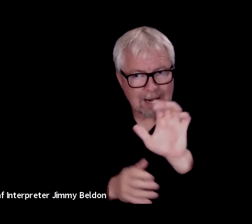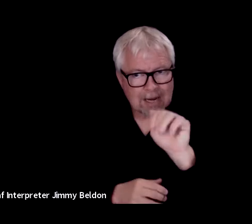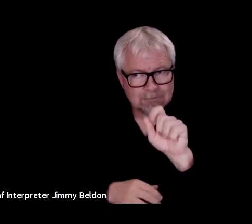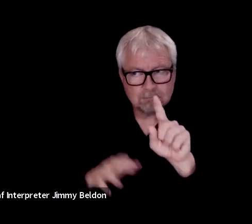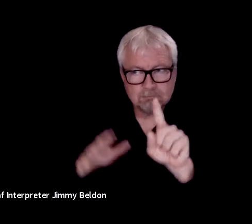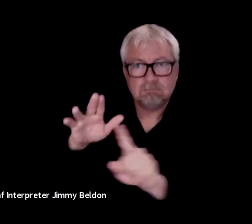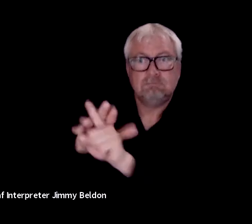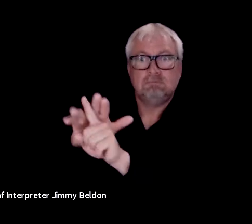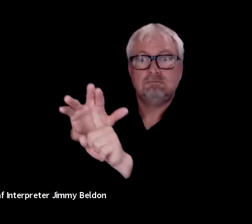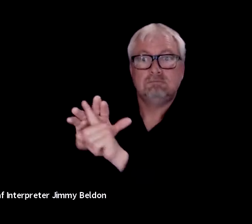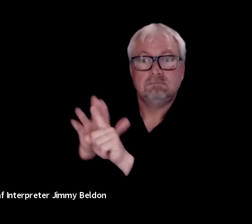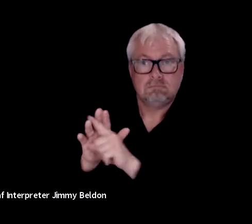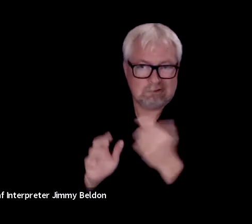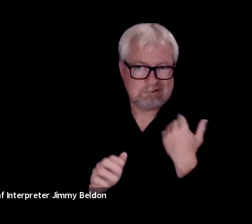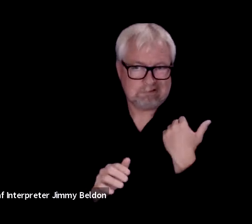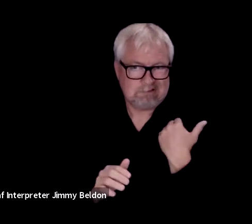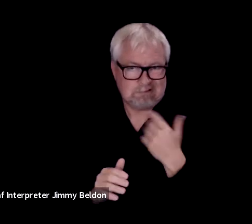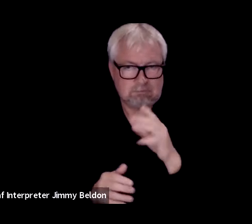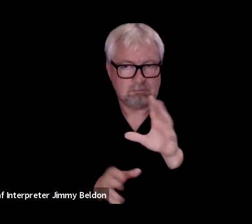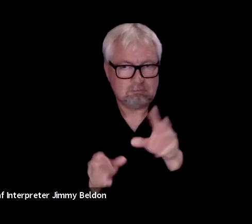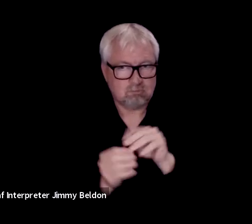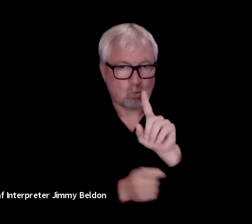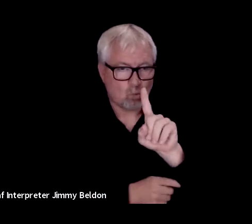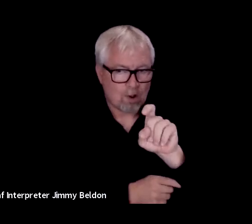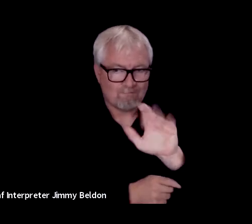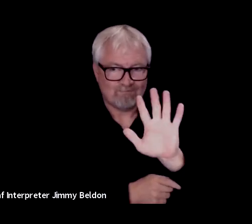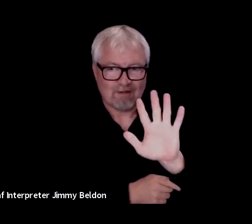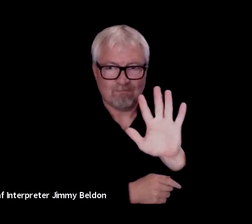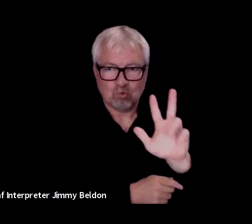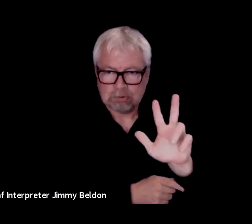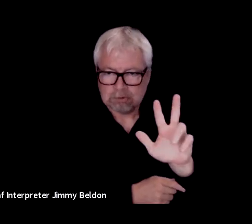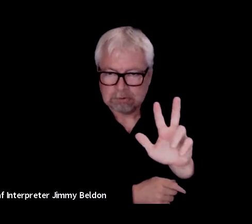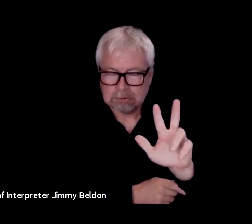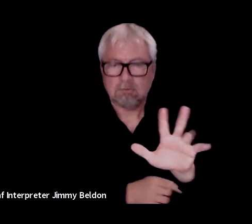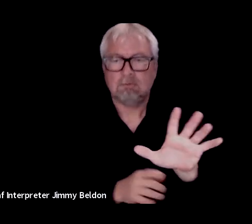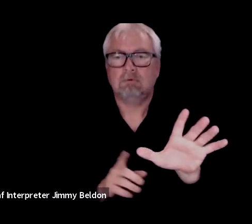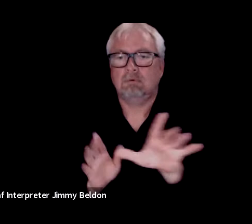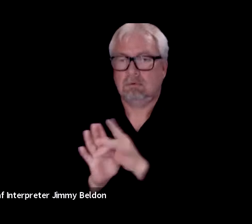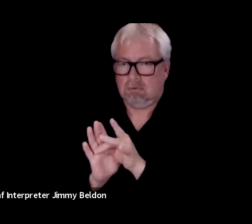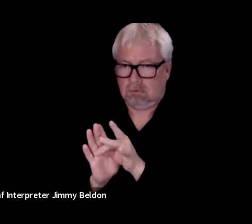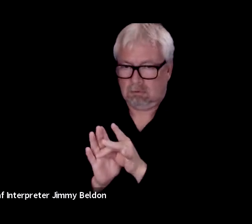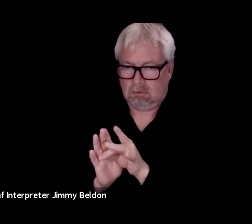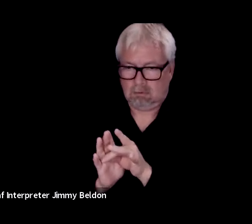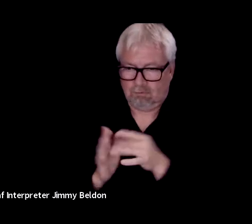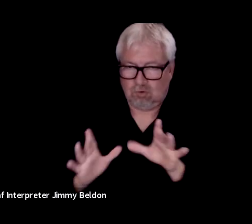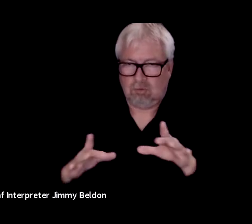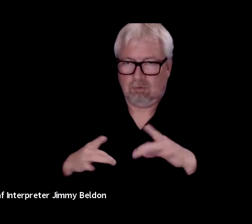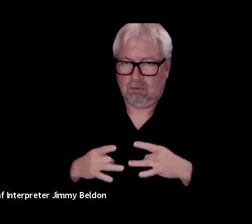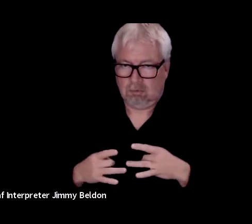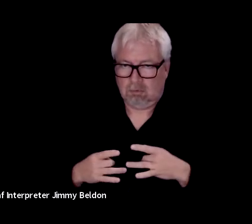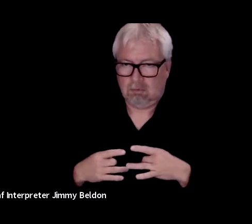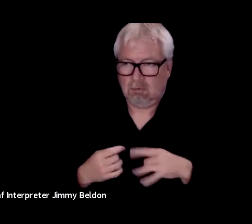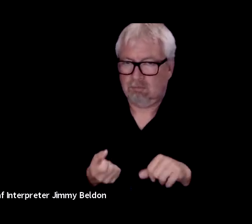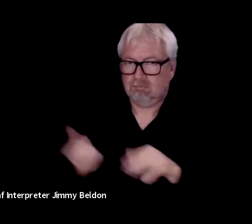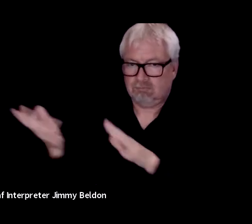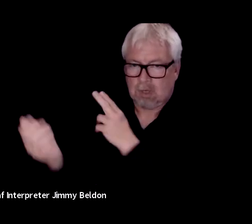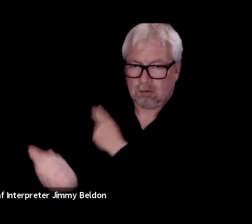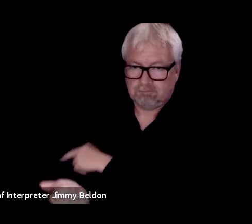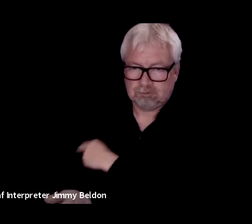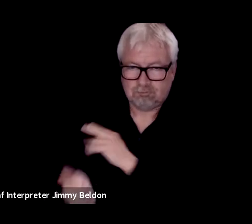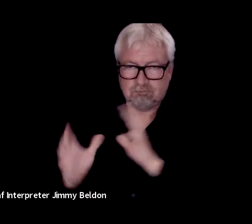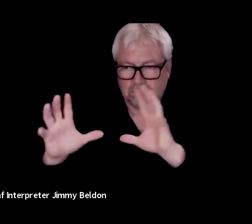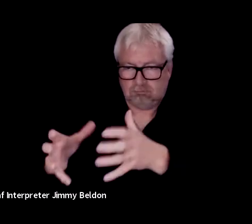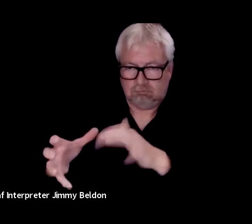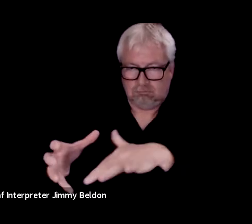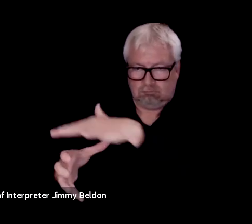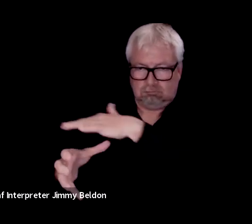fair, including 4 hospitalizations, and we're still at 33 primary cases from Sturgis. Sorry if I missed